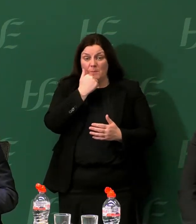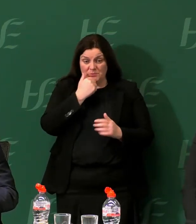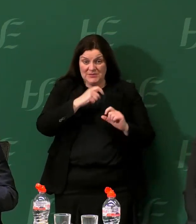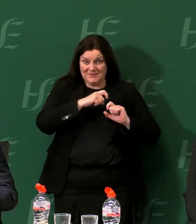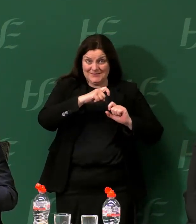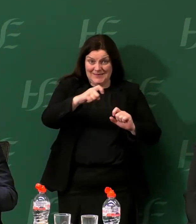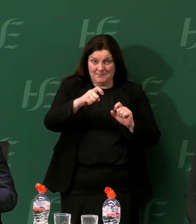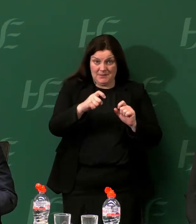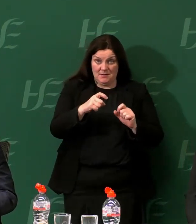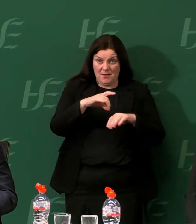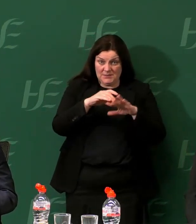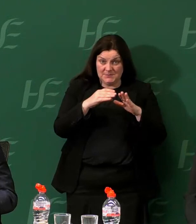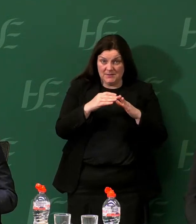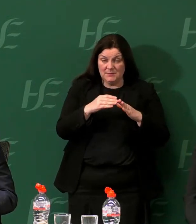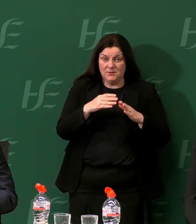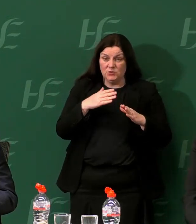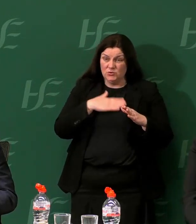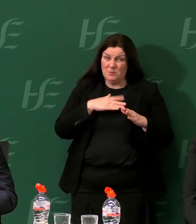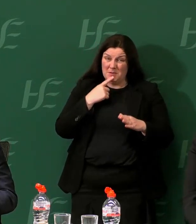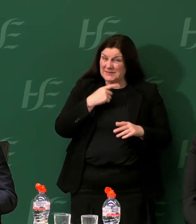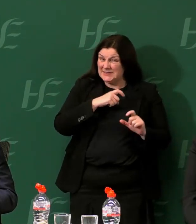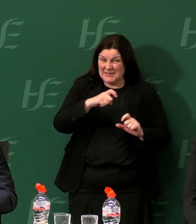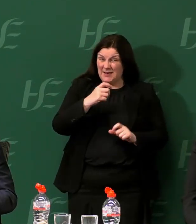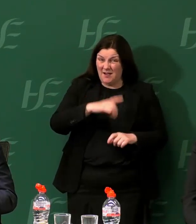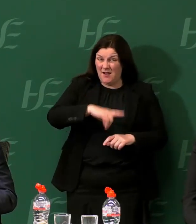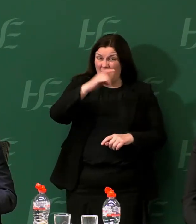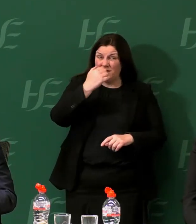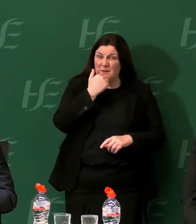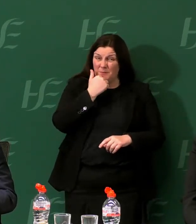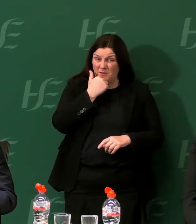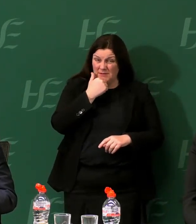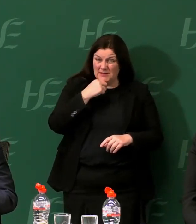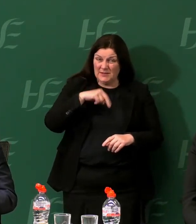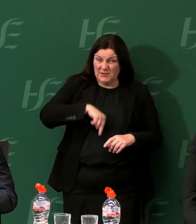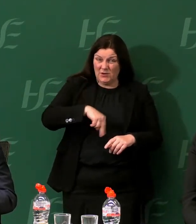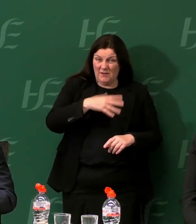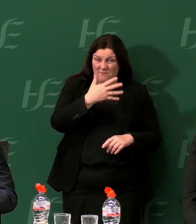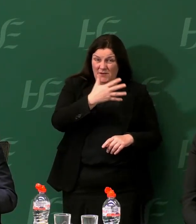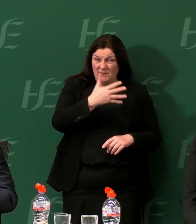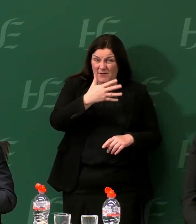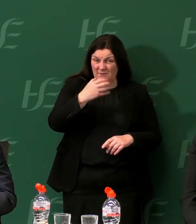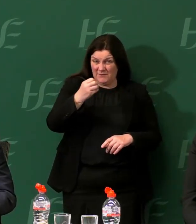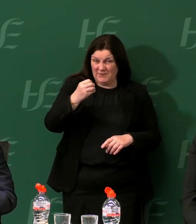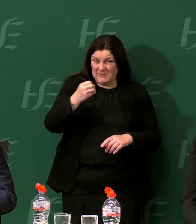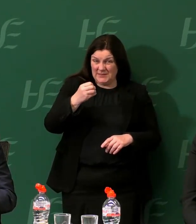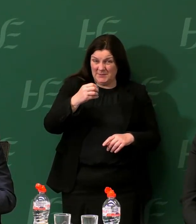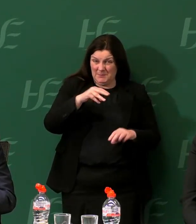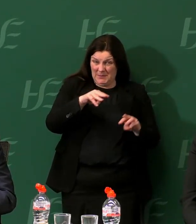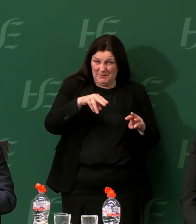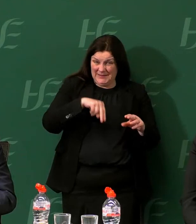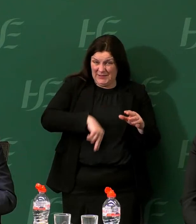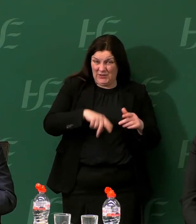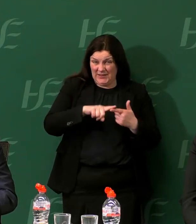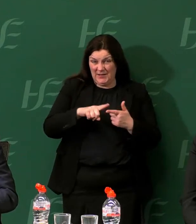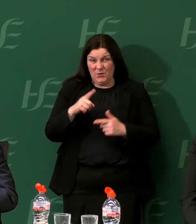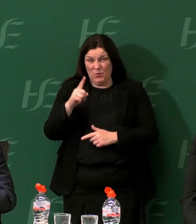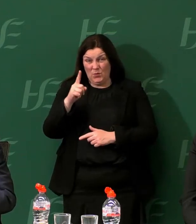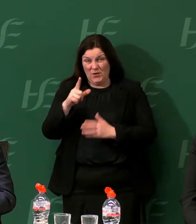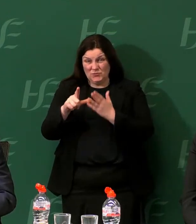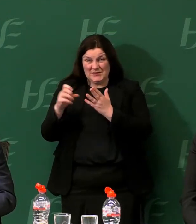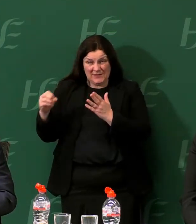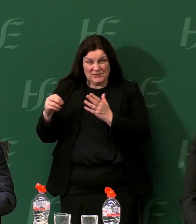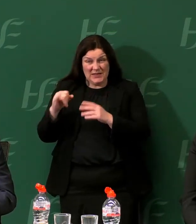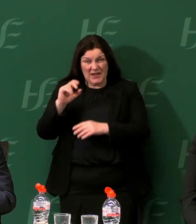level, but stabilised at a very high level, like 500, almost 550 people in hospital today with COVID and 170 in ICU.